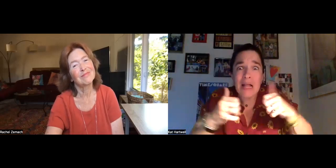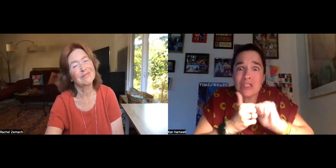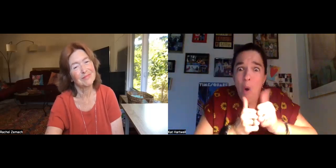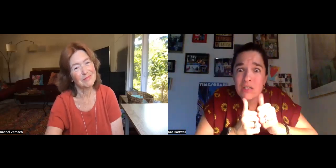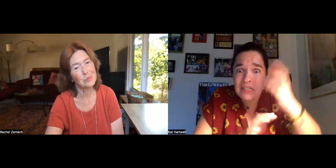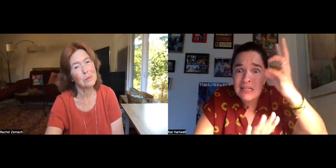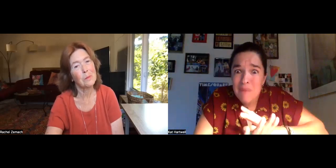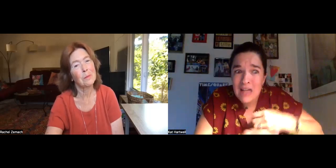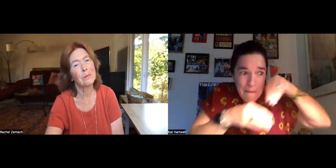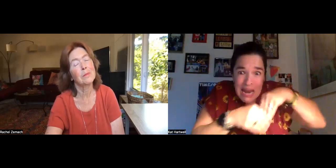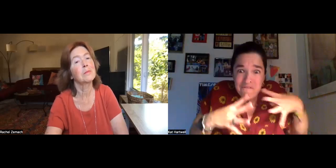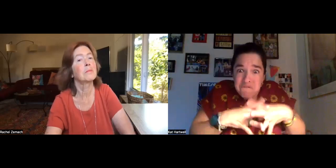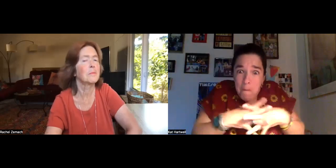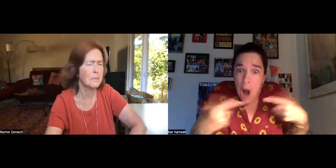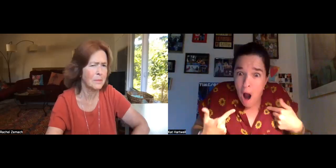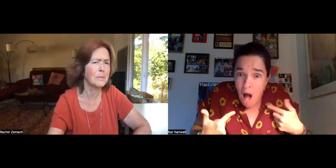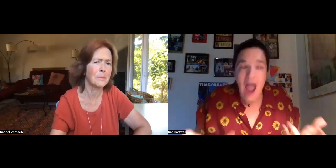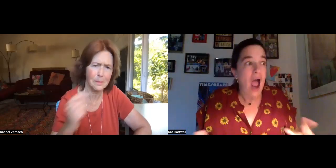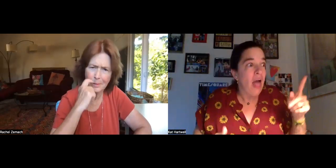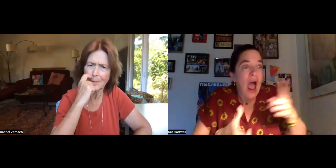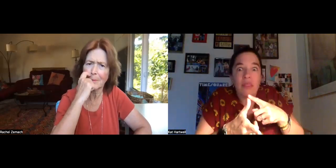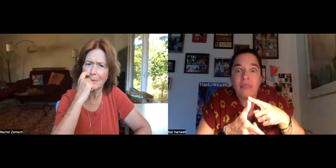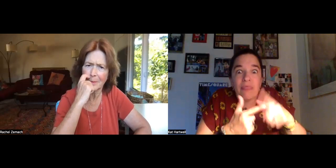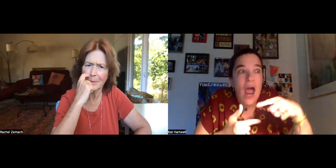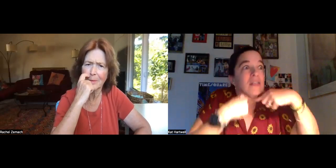play sports that much. I'm in football. Then